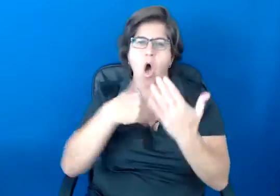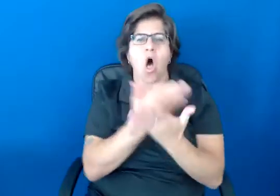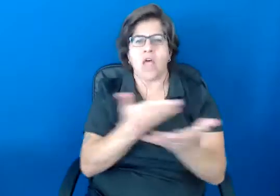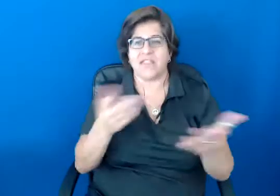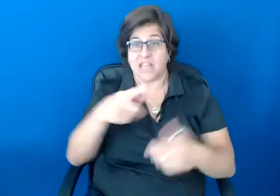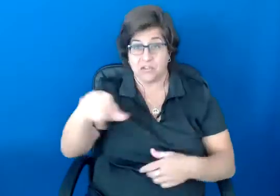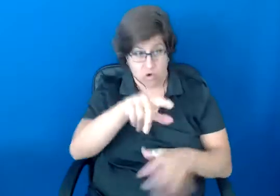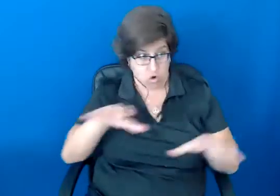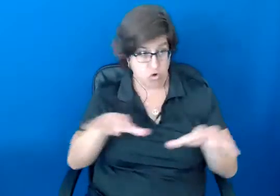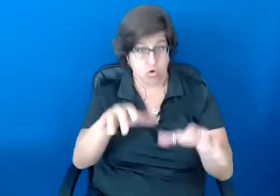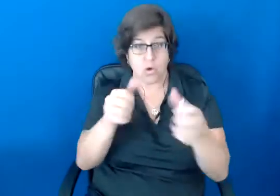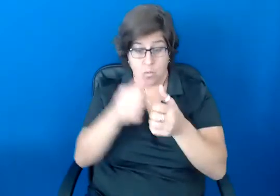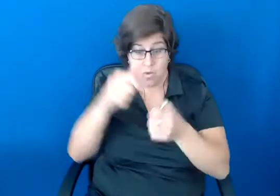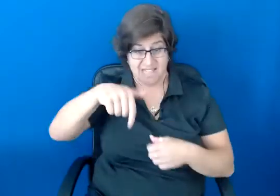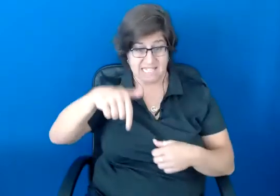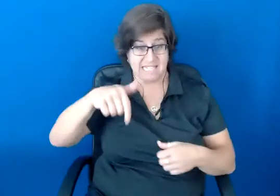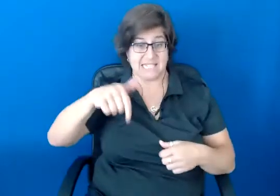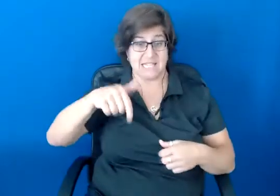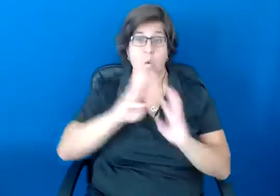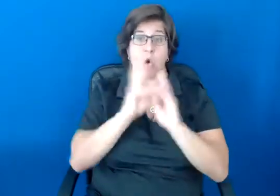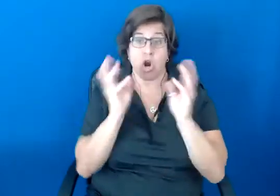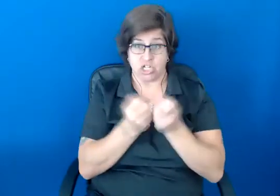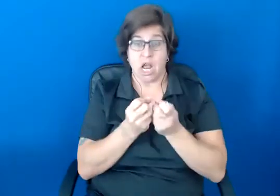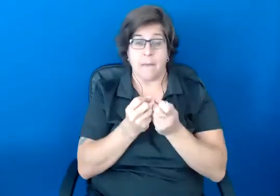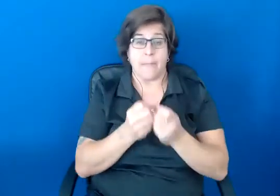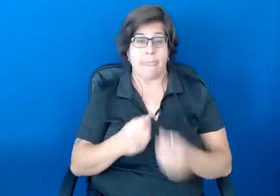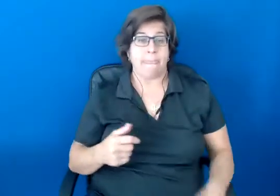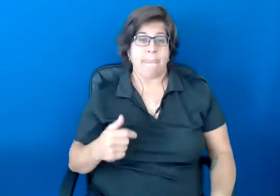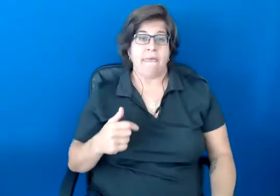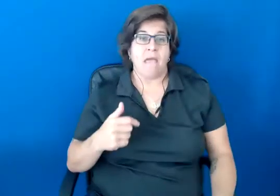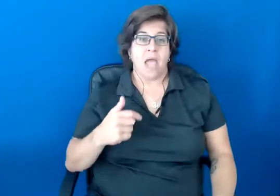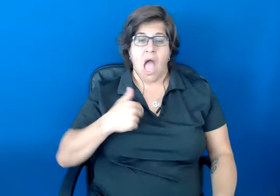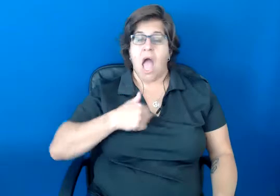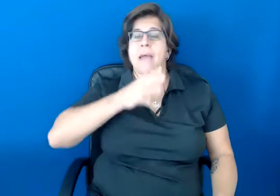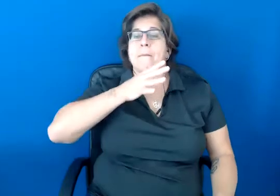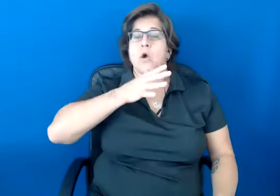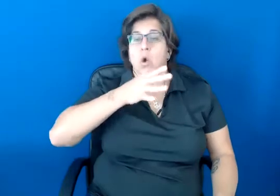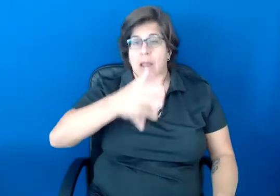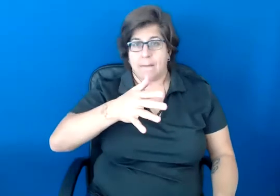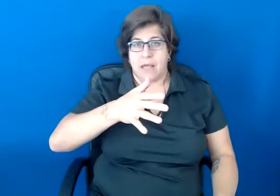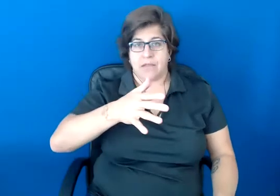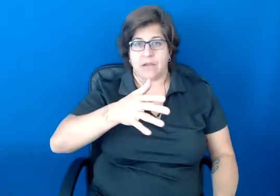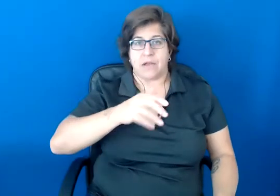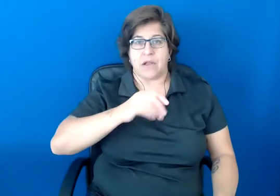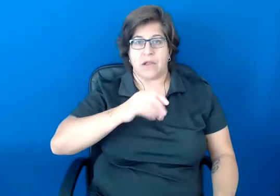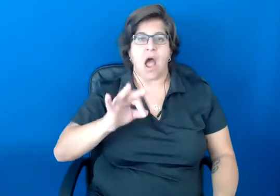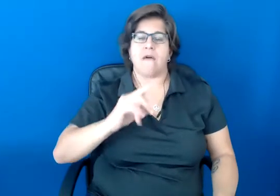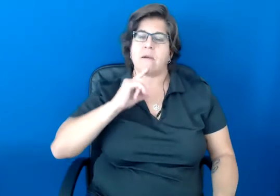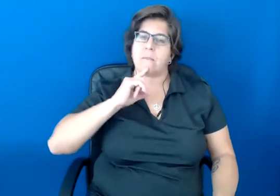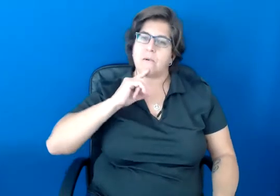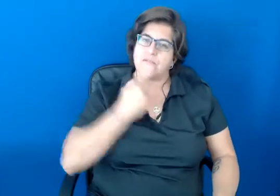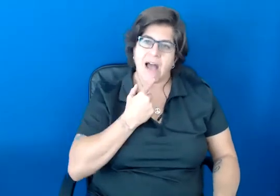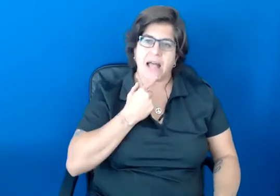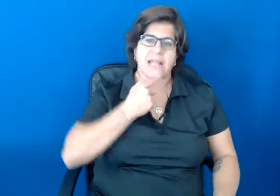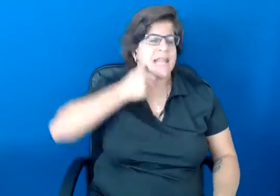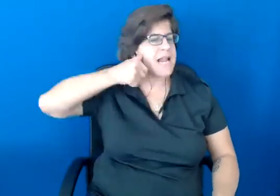stuff that you're doing with this workshop. I am the grandmother of a profoundly